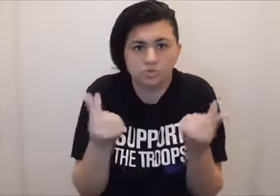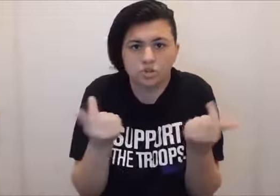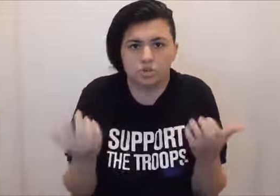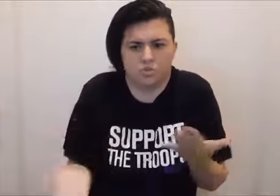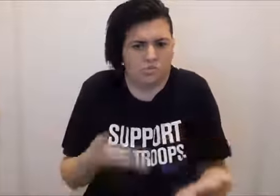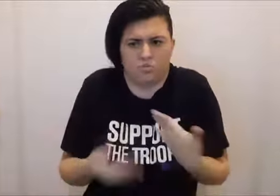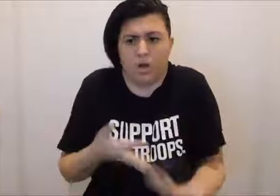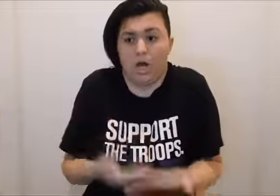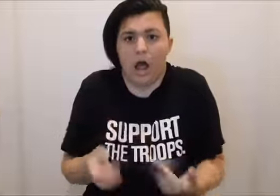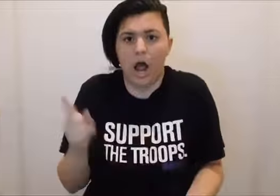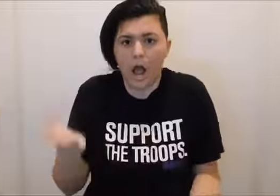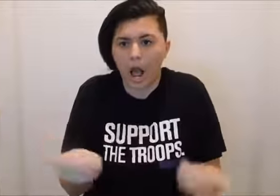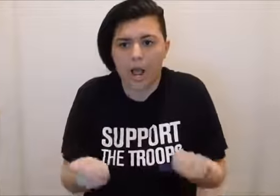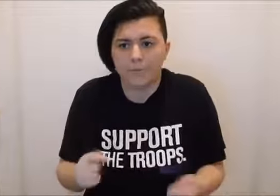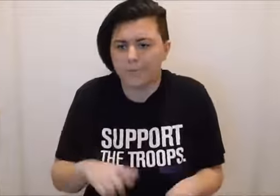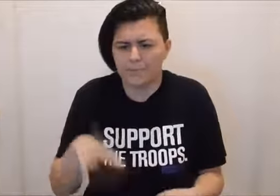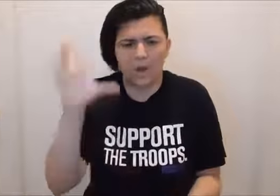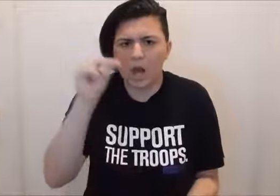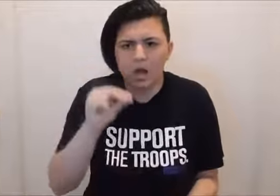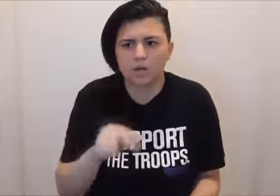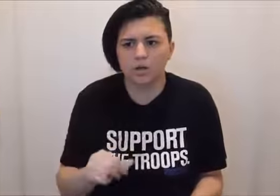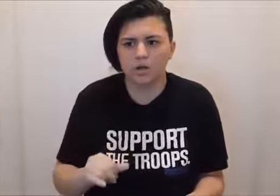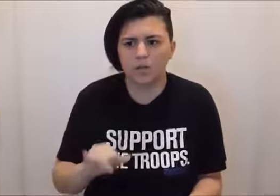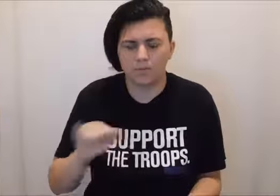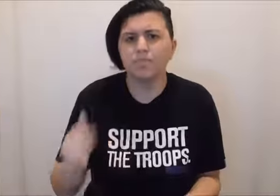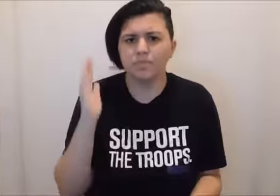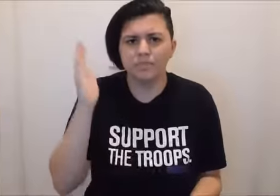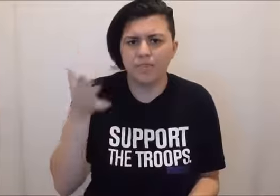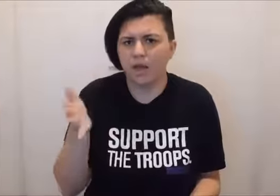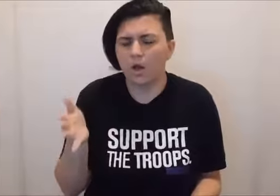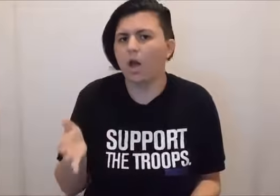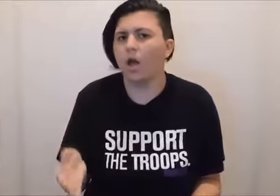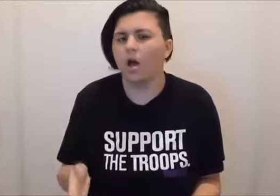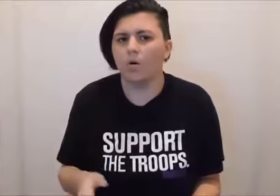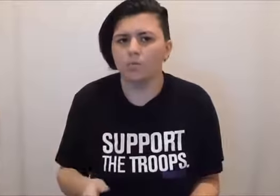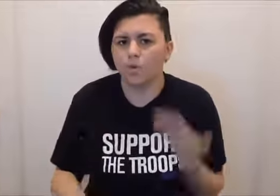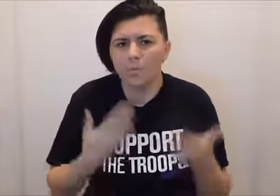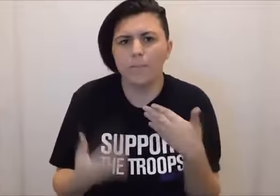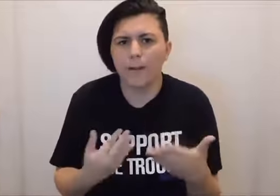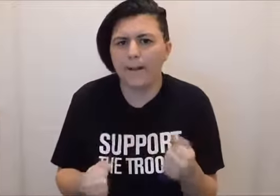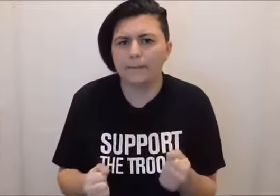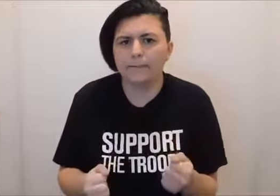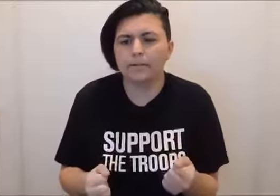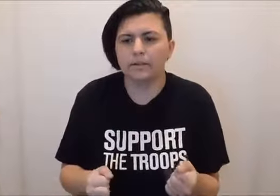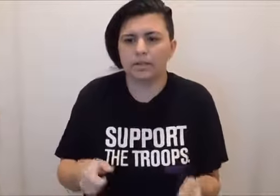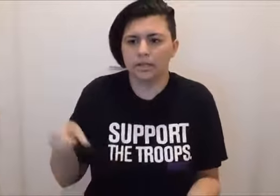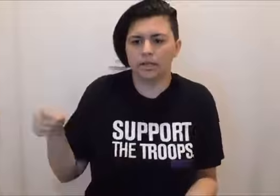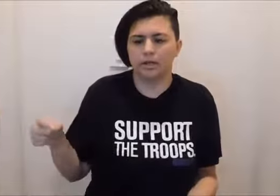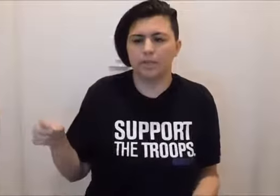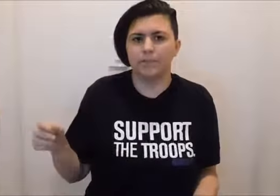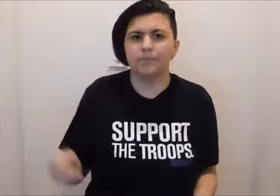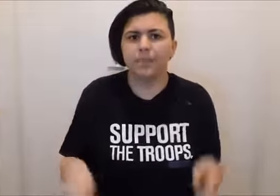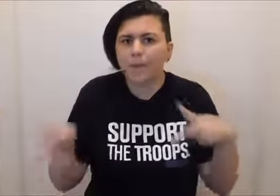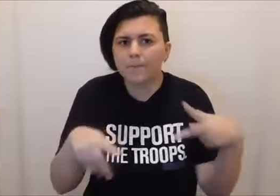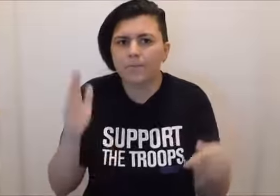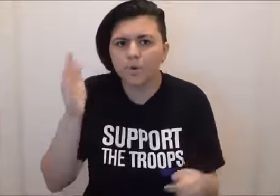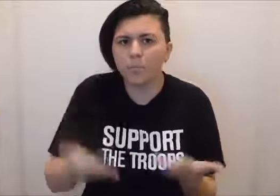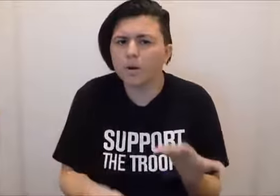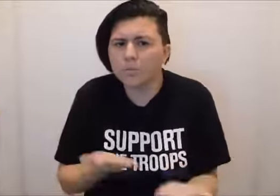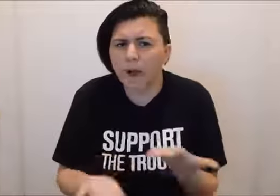captured or something like that. And it really shows because that's what happens to a lot of the people who are